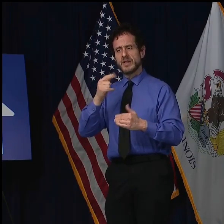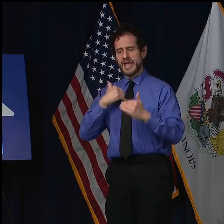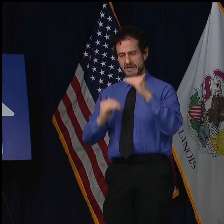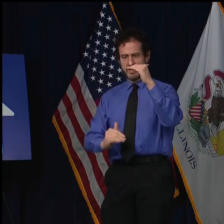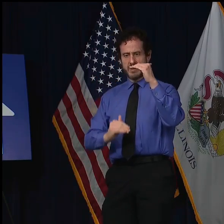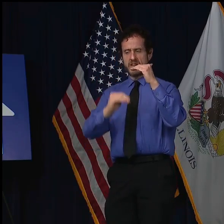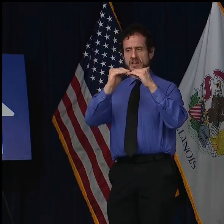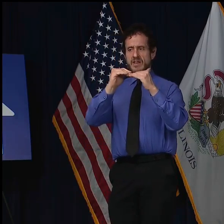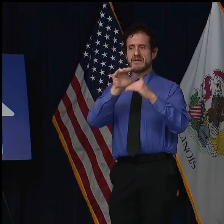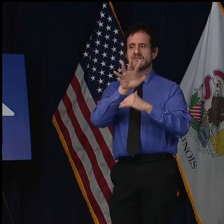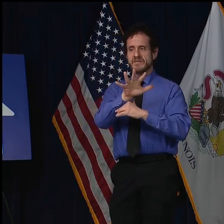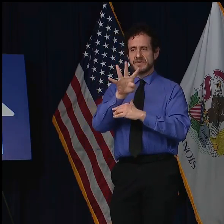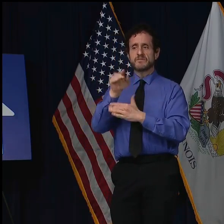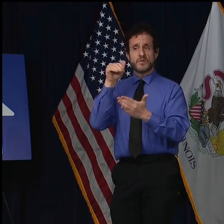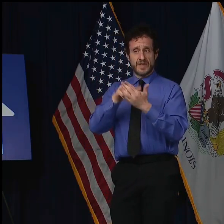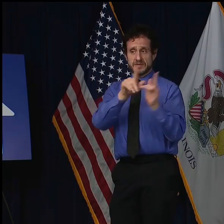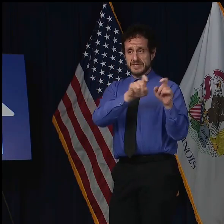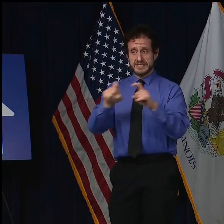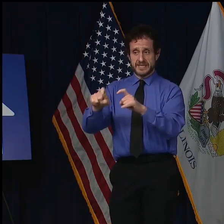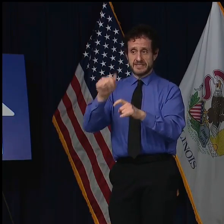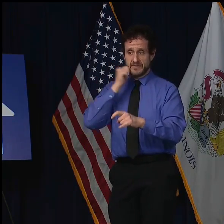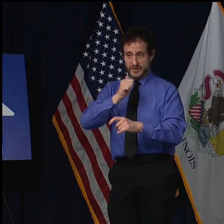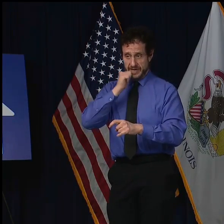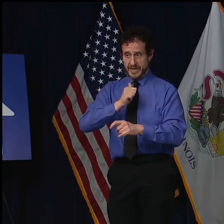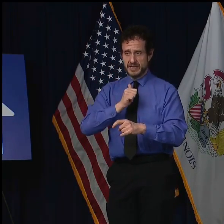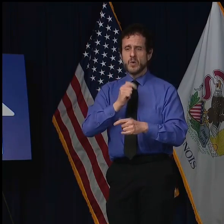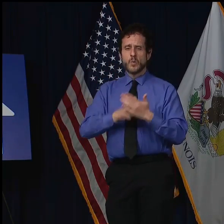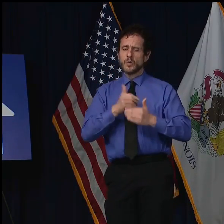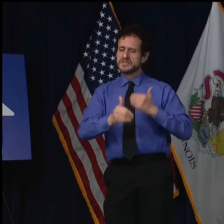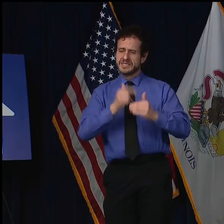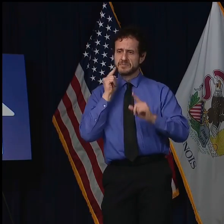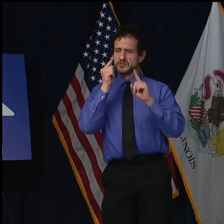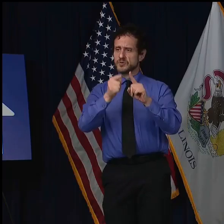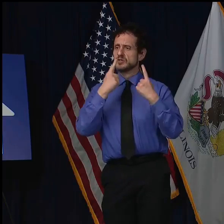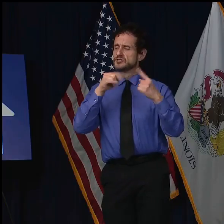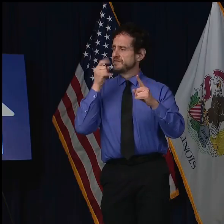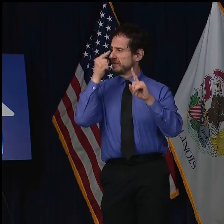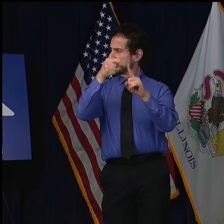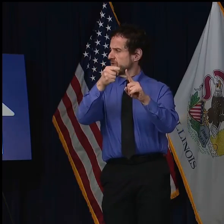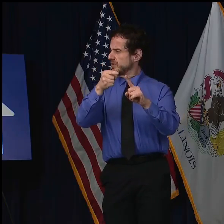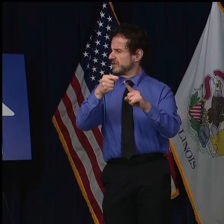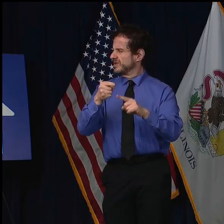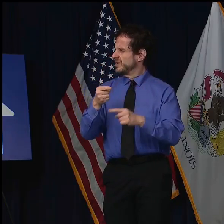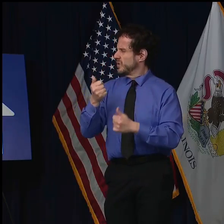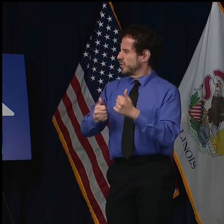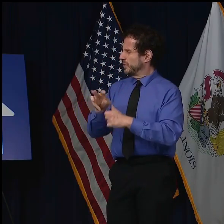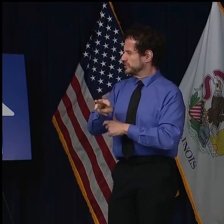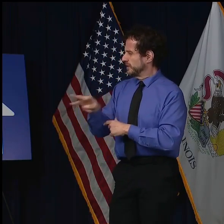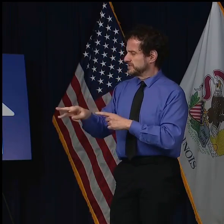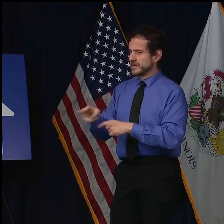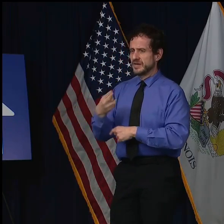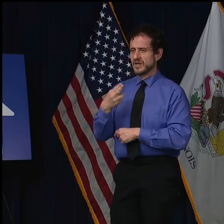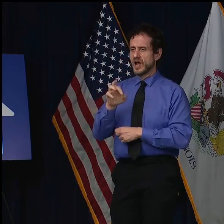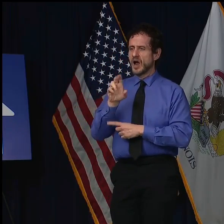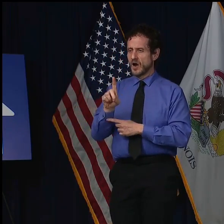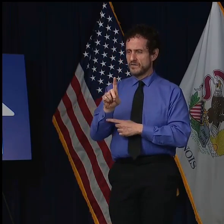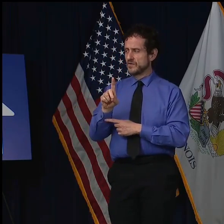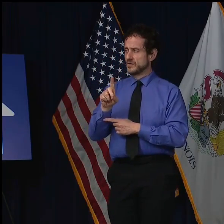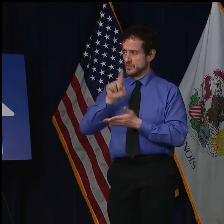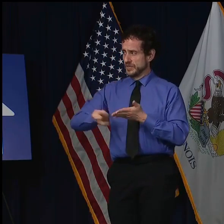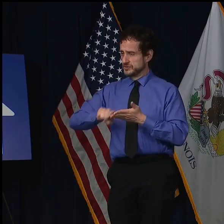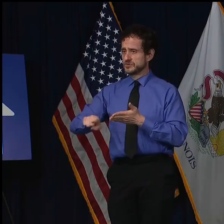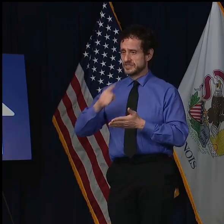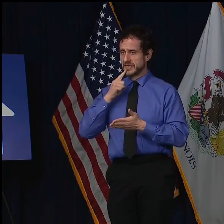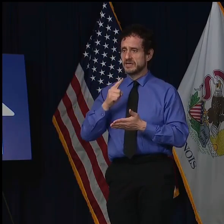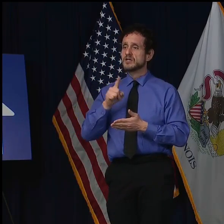64,000 tests a day? What specific steps are you taking to get there? I'm sorry, what was the website that's It was citing a this? Harvard study.